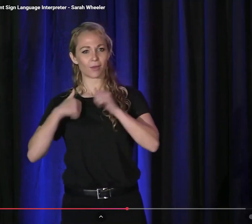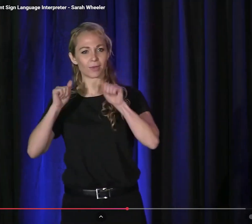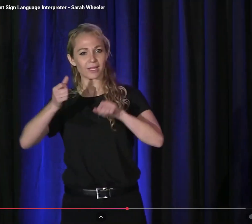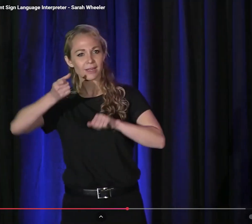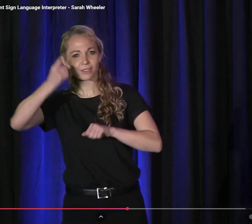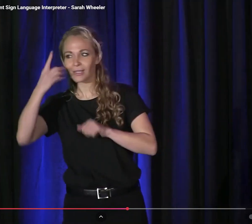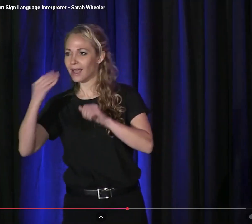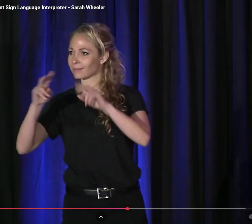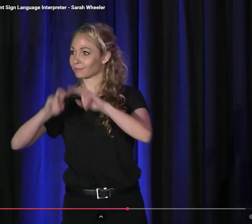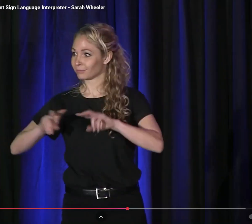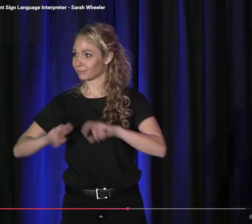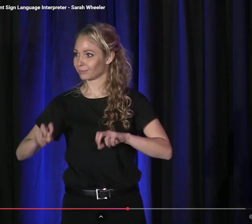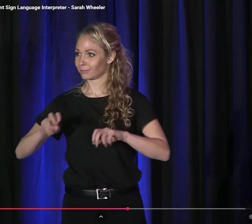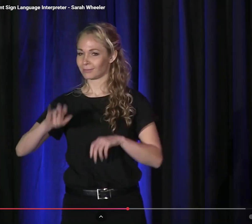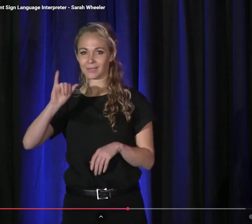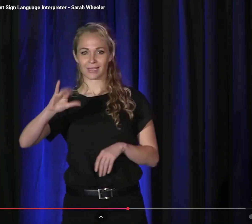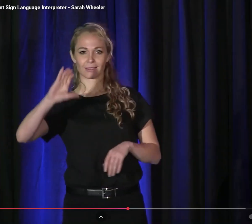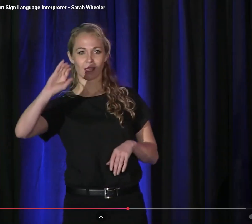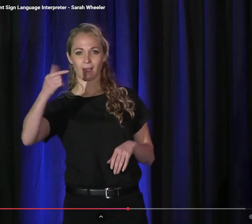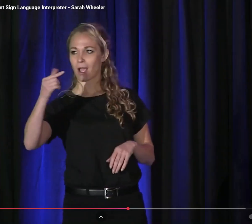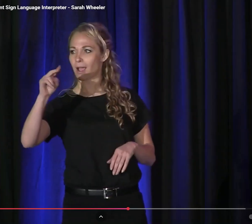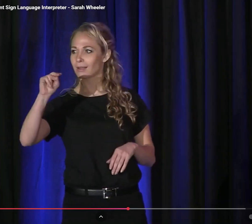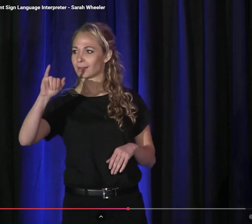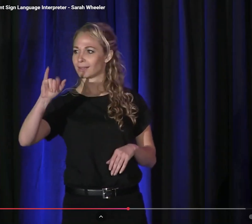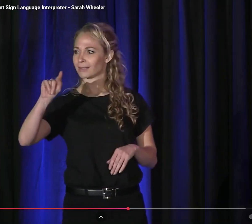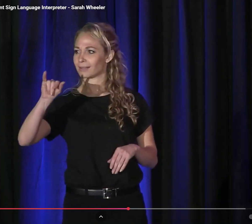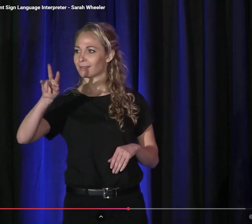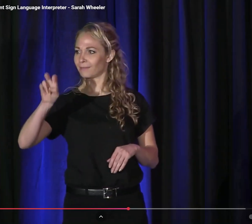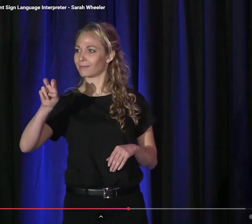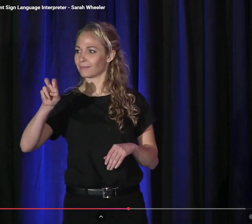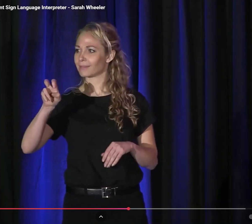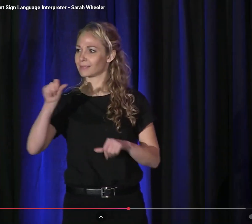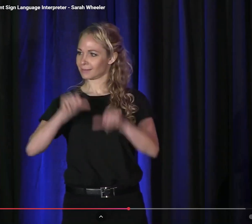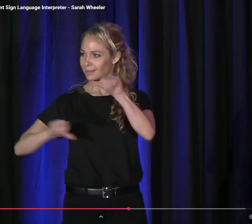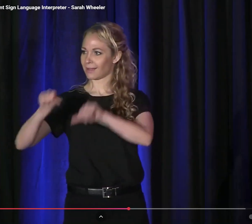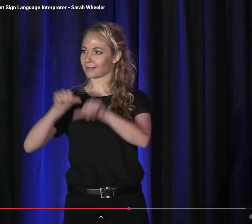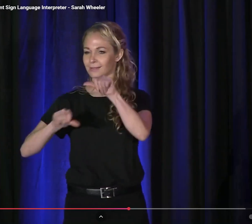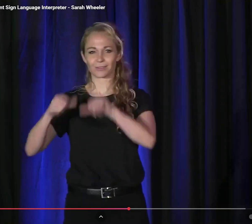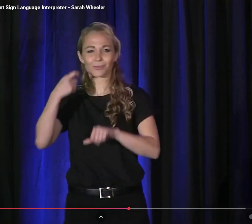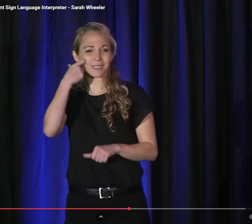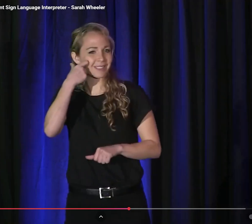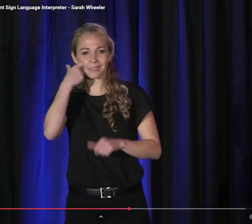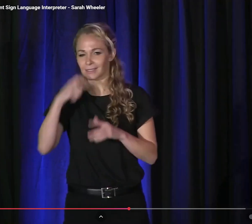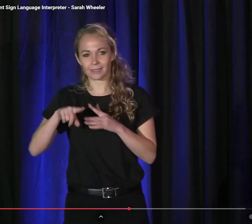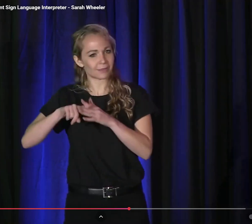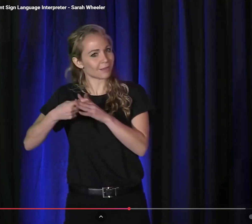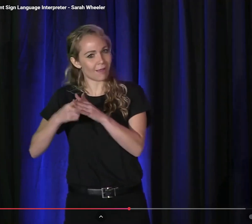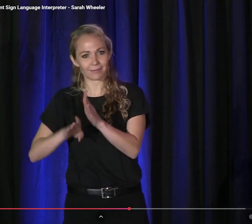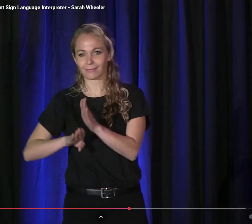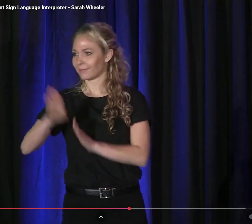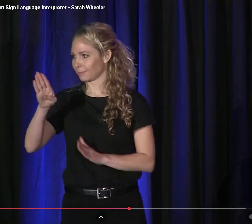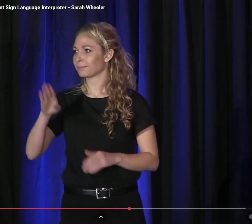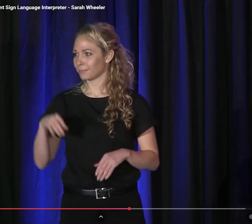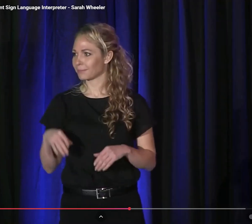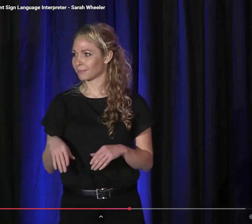So just recently, models have been developed. So it's really a cognitive